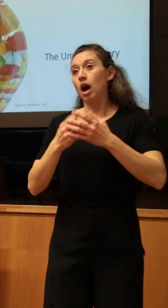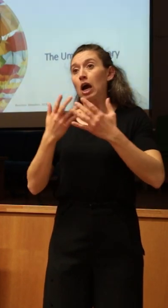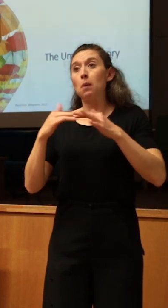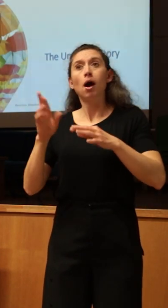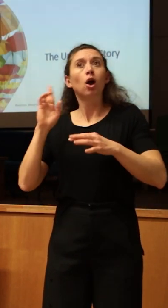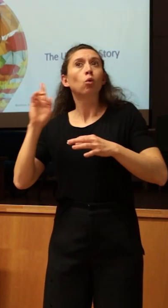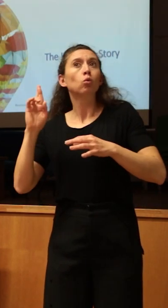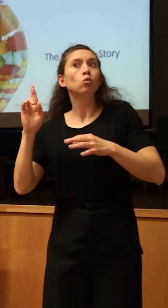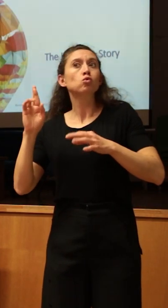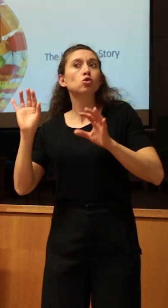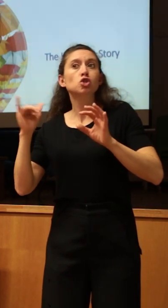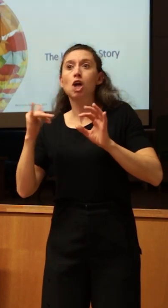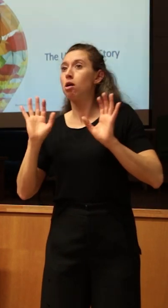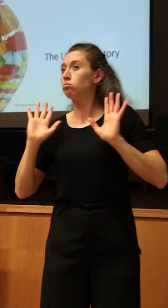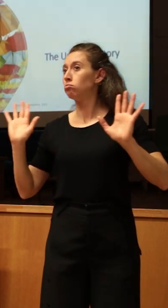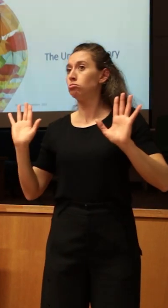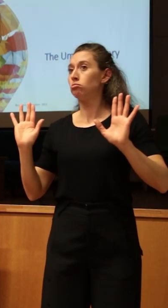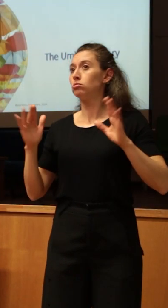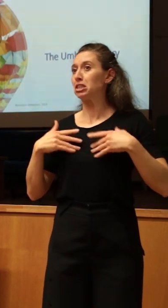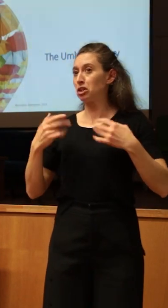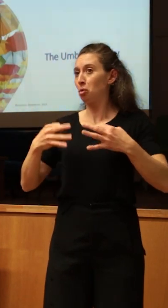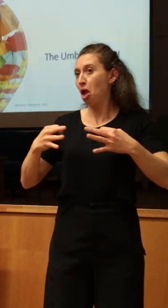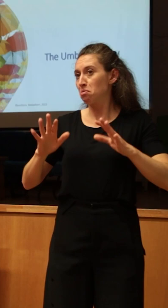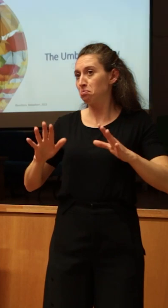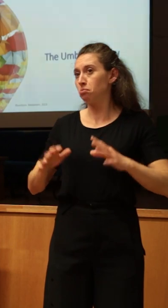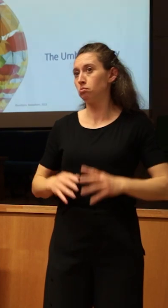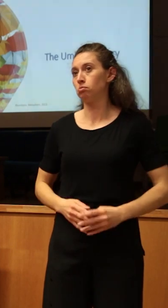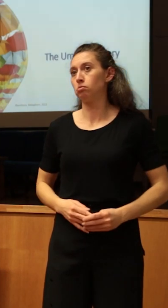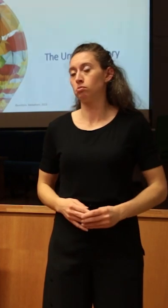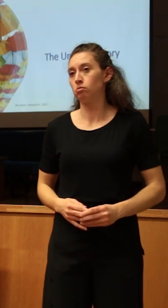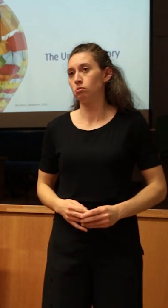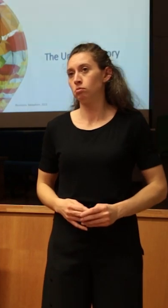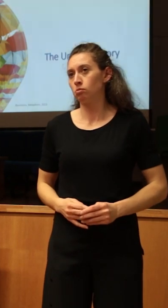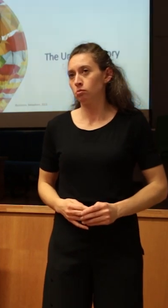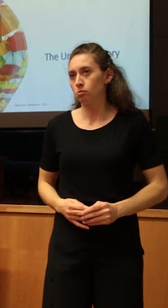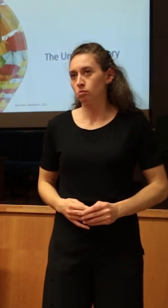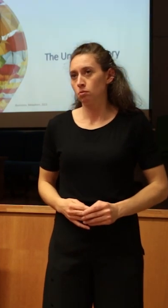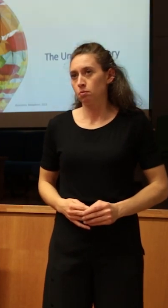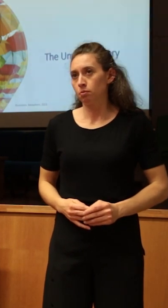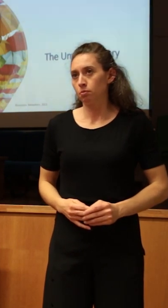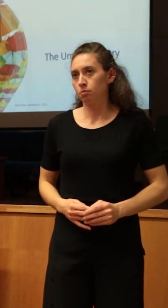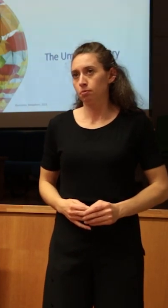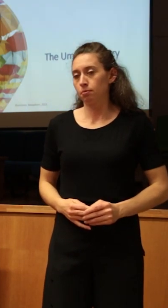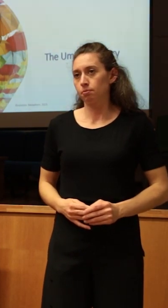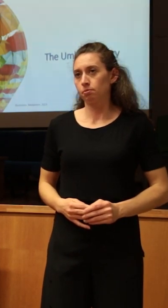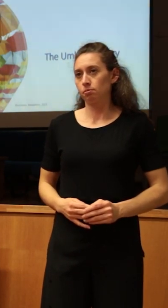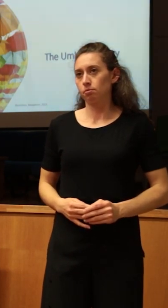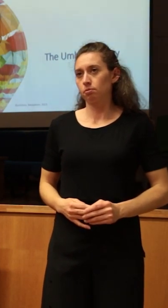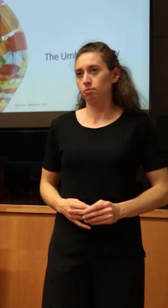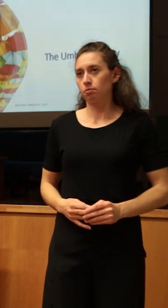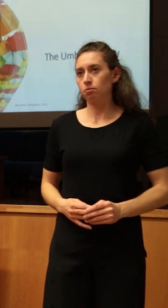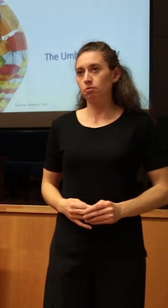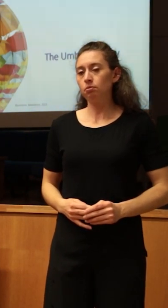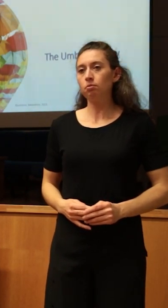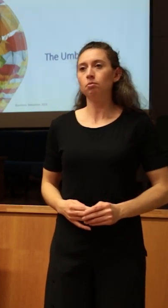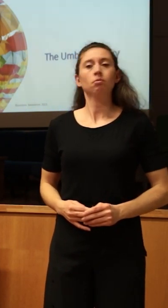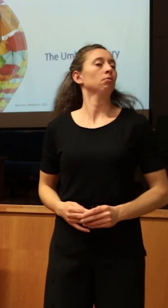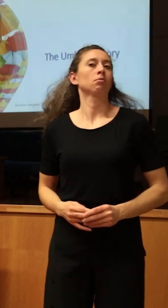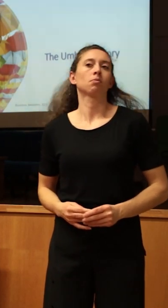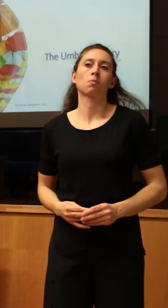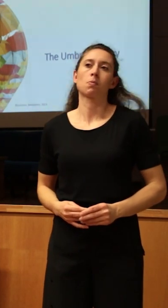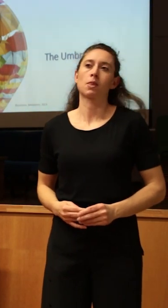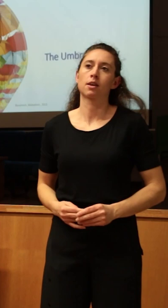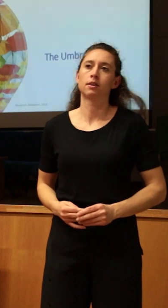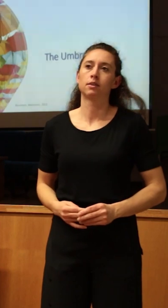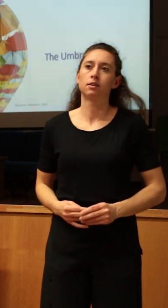está. Yeah, it's just a little thing. It's just somewhere. As soon as I hear it, I just have just little sound and that's going to be just